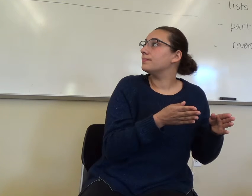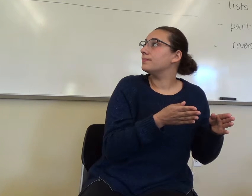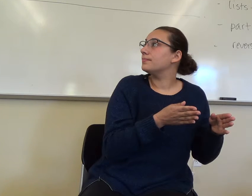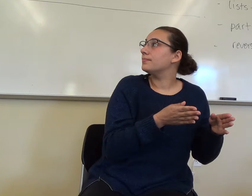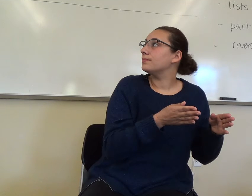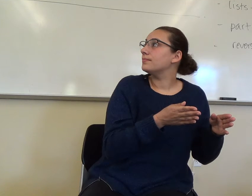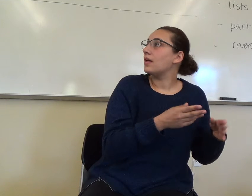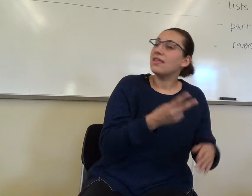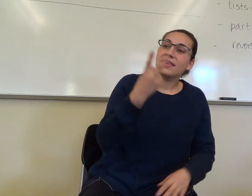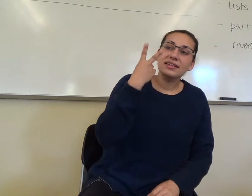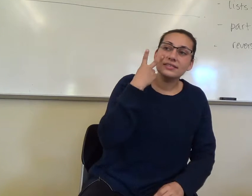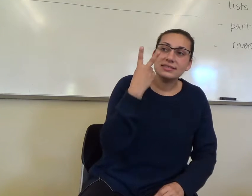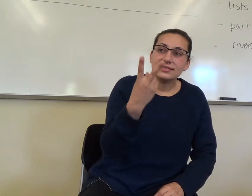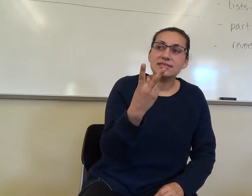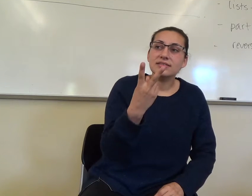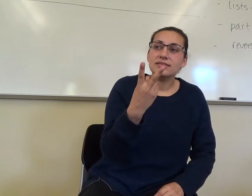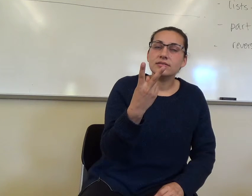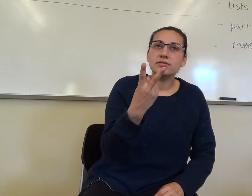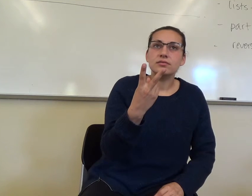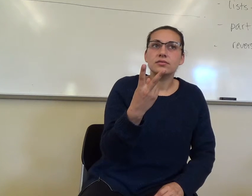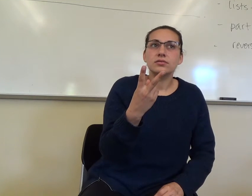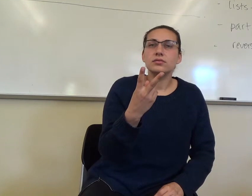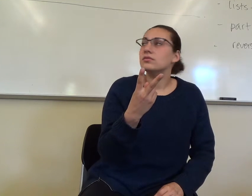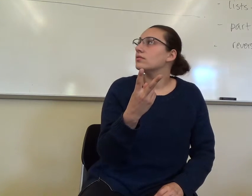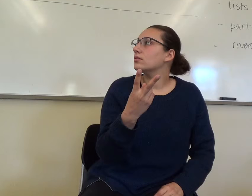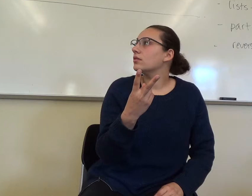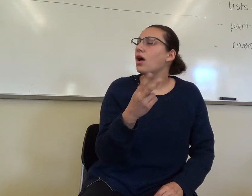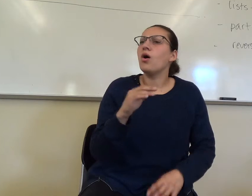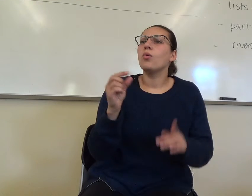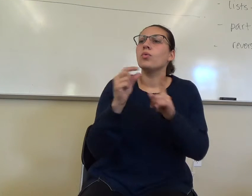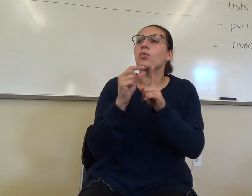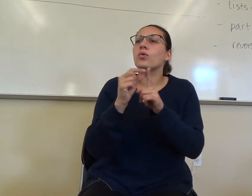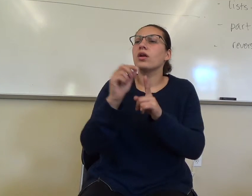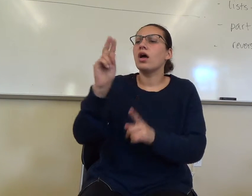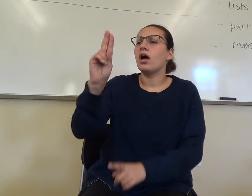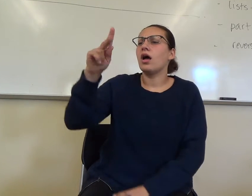see, whoops, an upswing. What is an upswing?